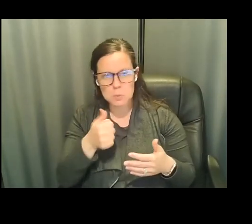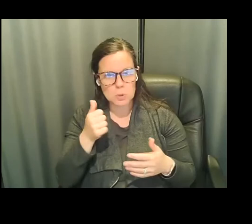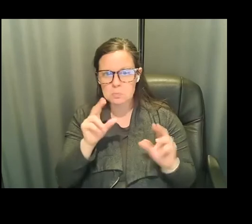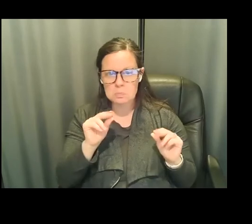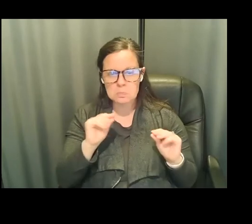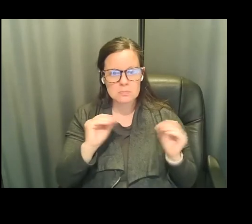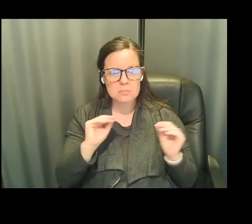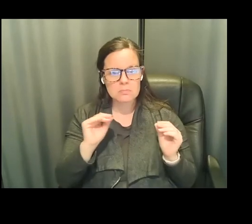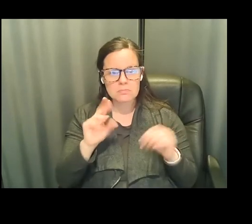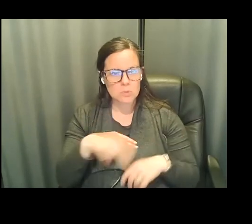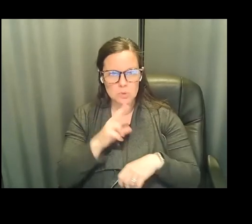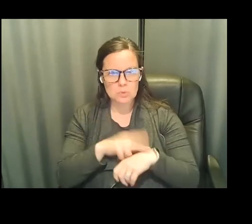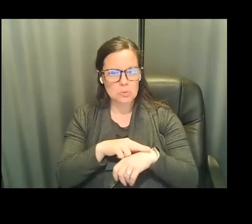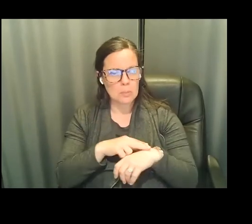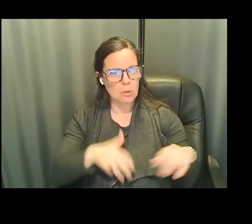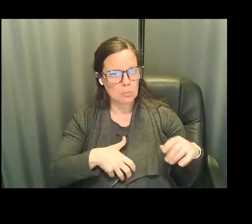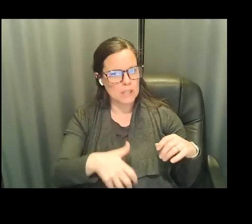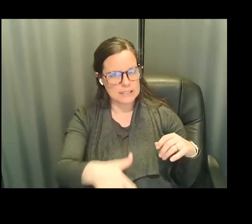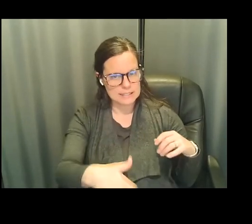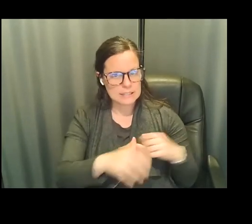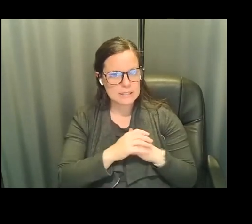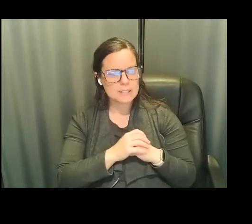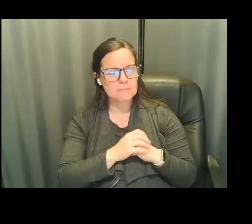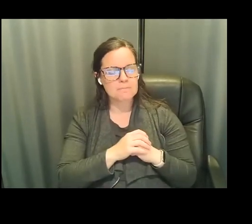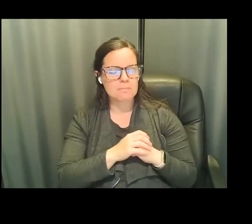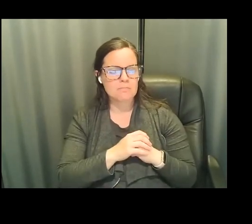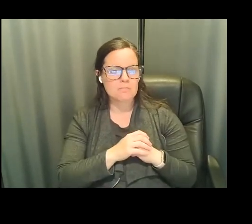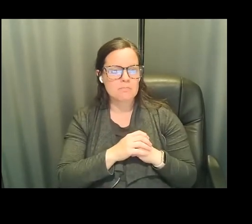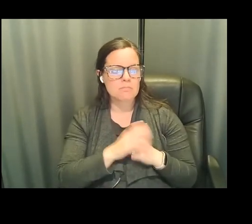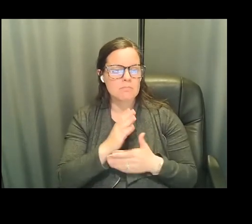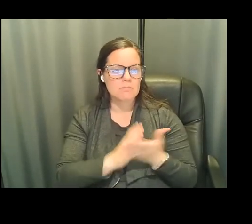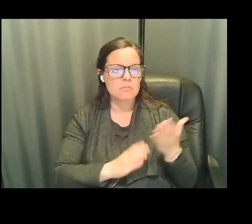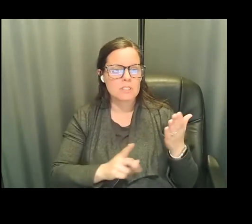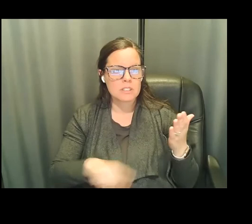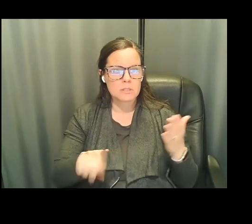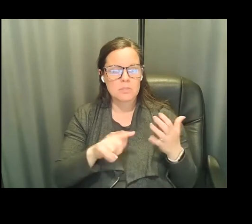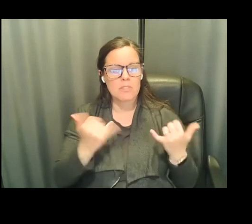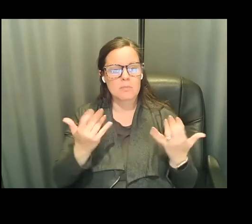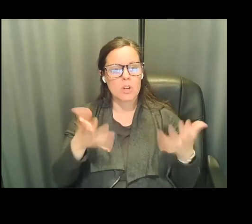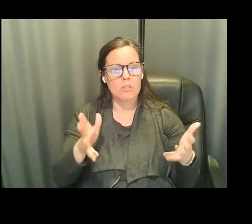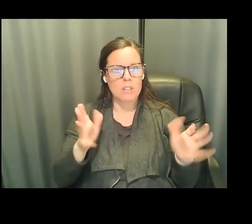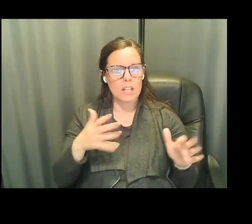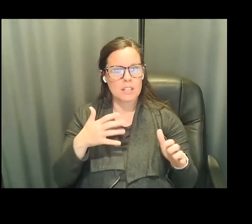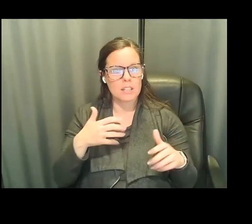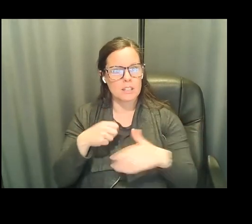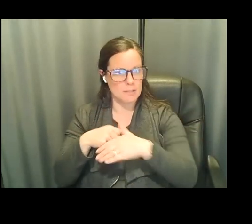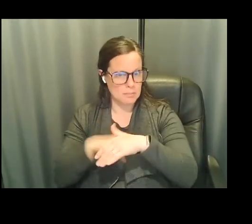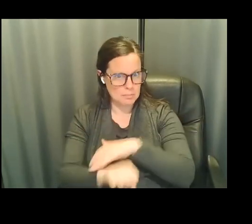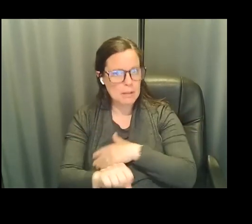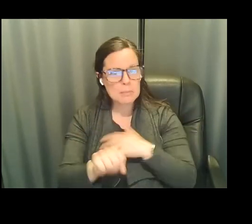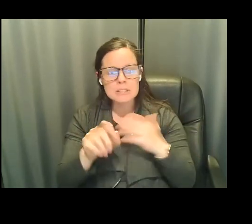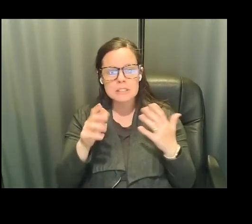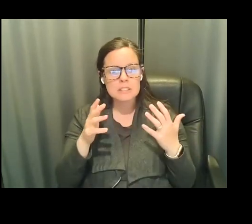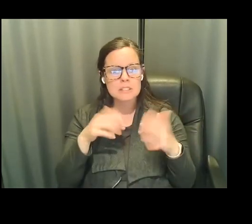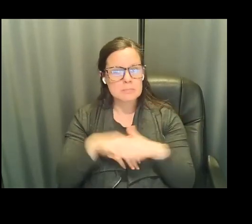just normal course of their pregnancy, and some of them right now already have had their babies. So it